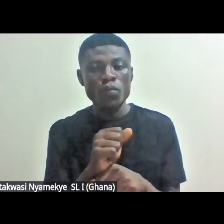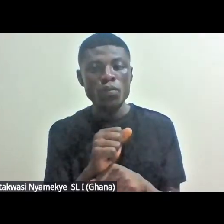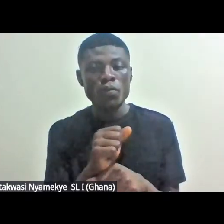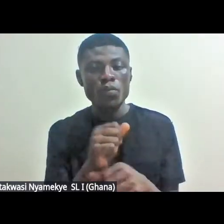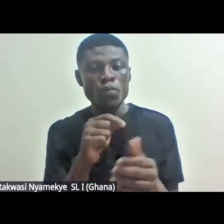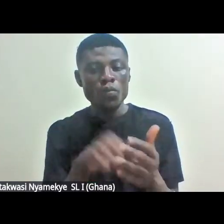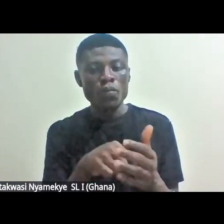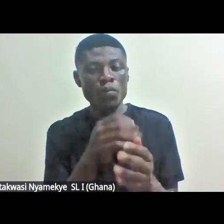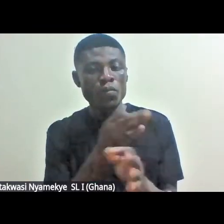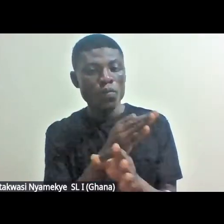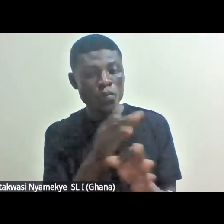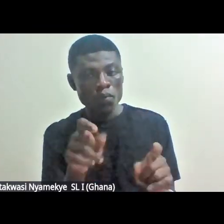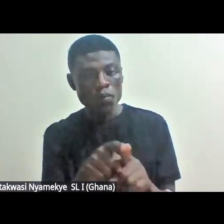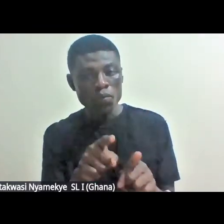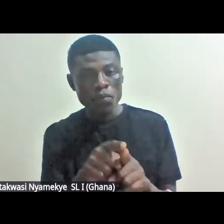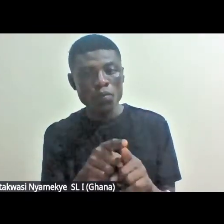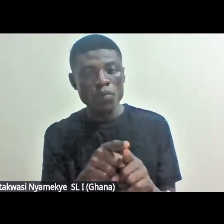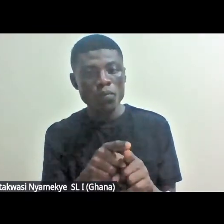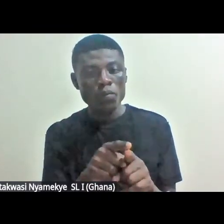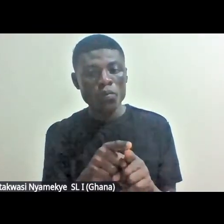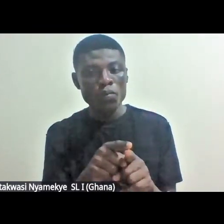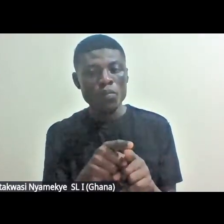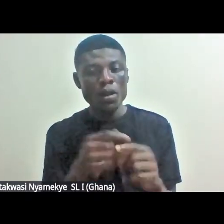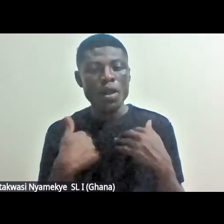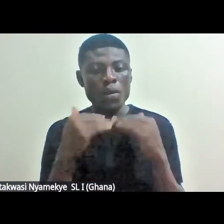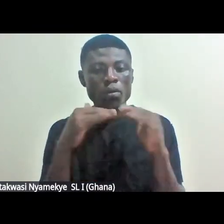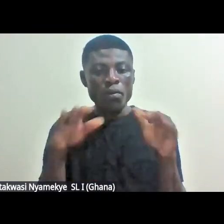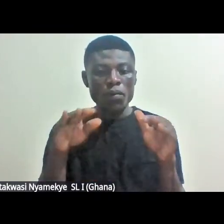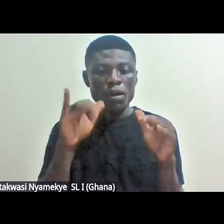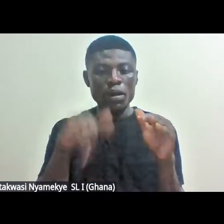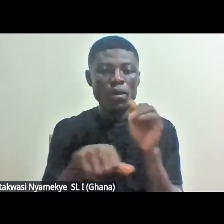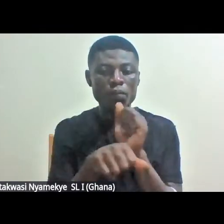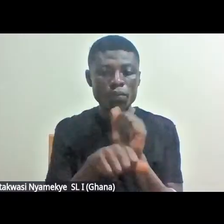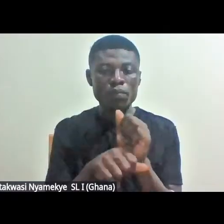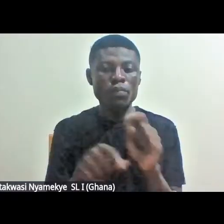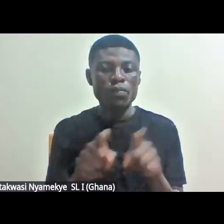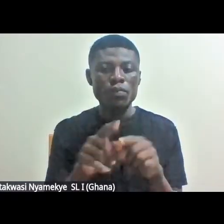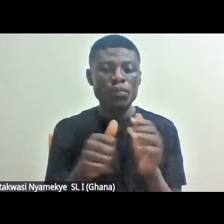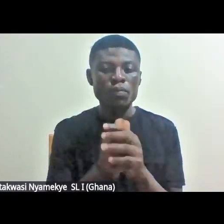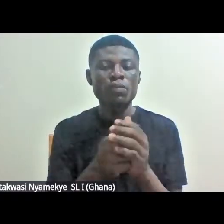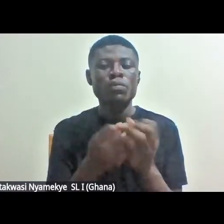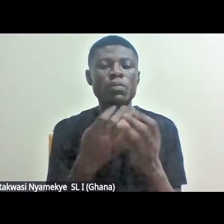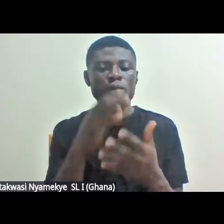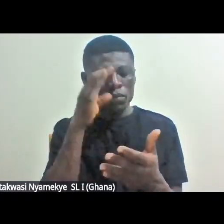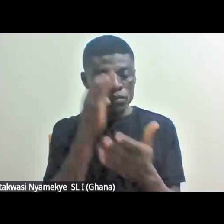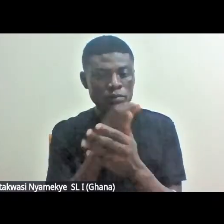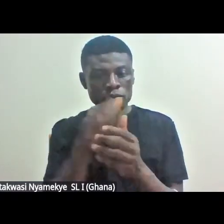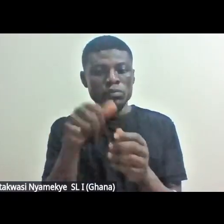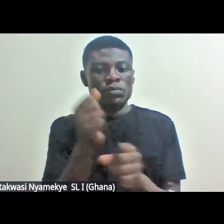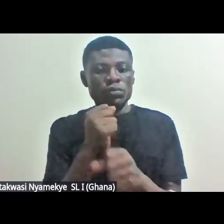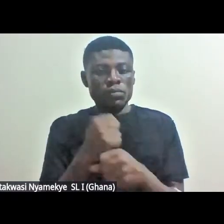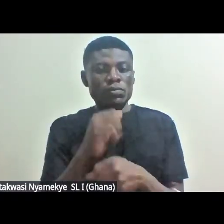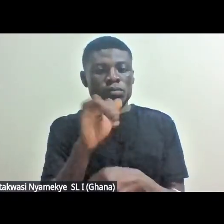free, and there'll just be limits in terms of the number of images that you can generate.